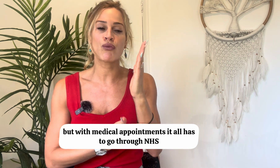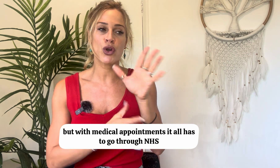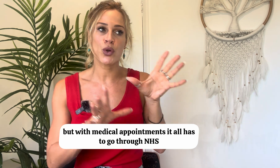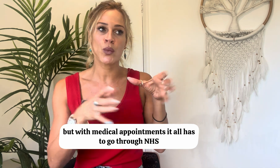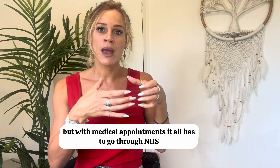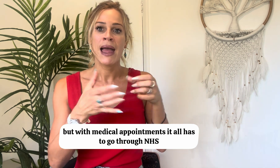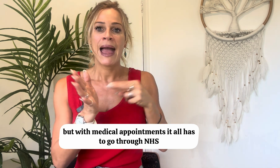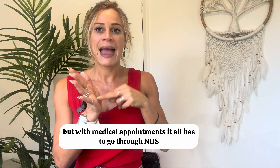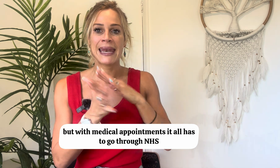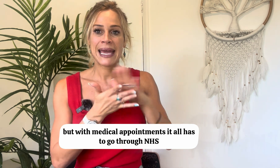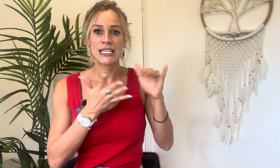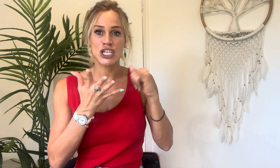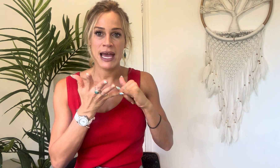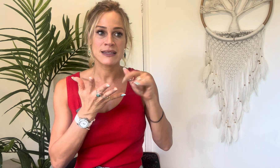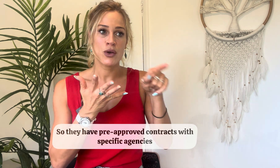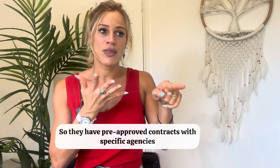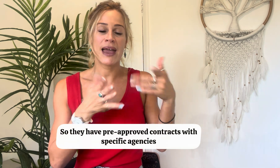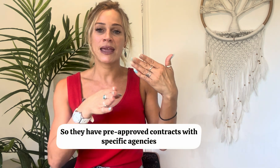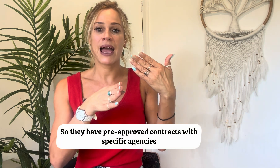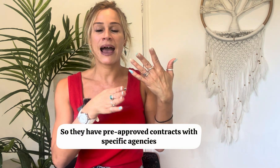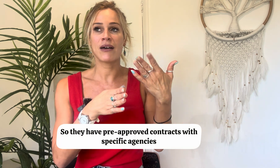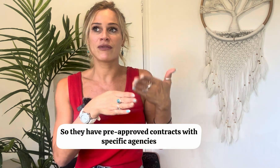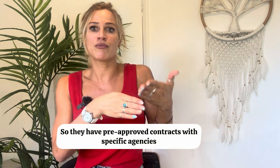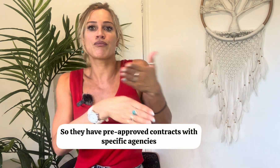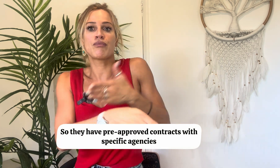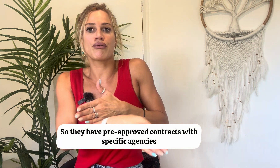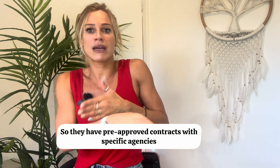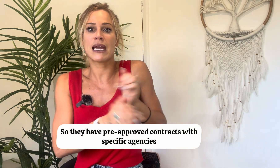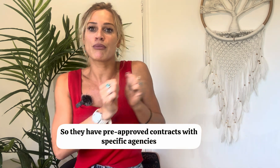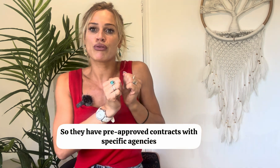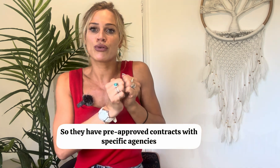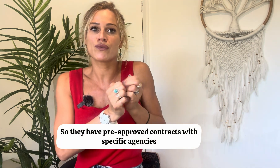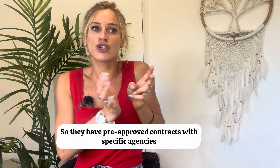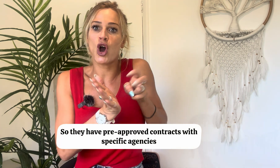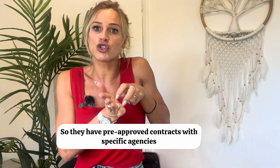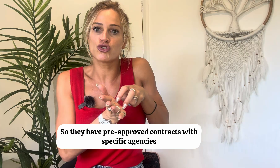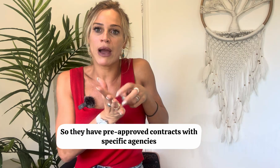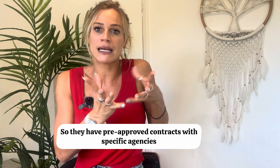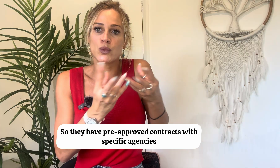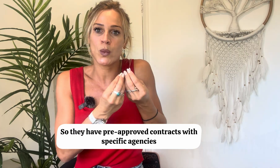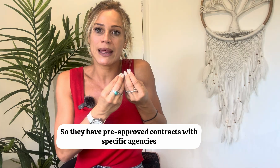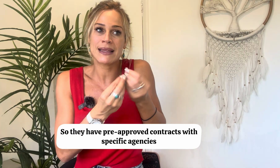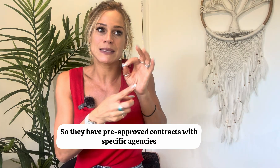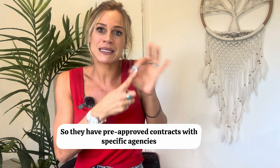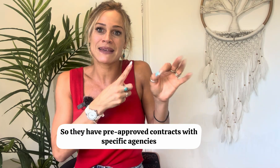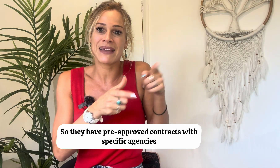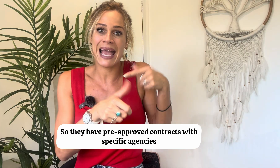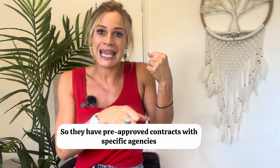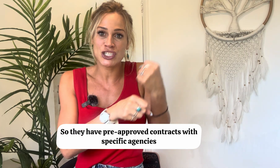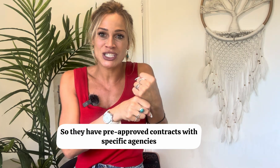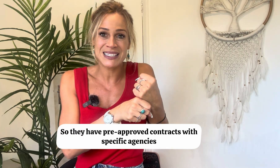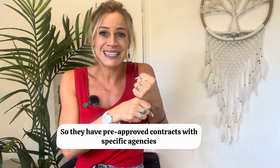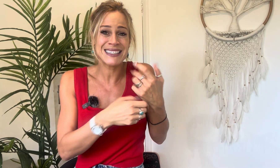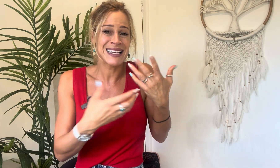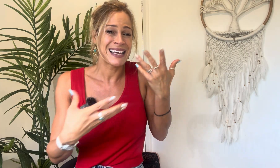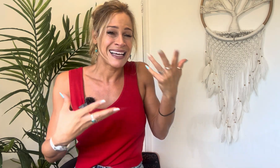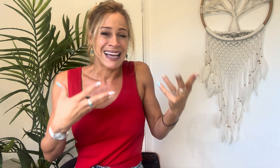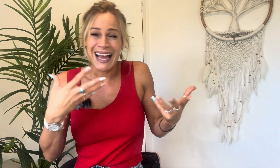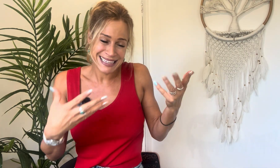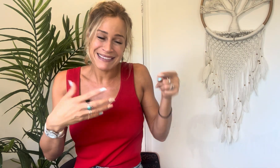through NHS. So they have pre-approved contracts with specific agencies.